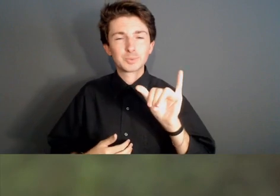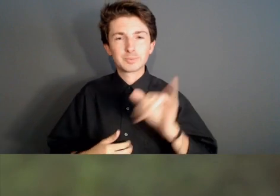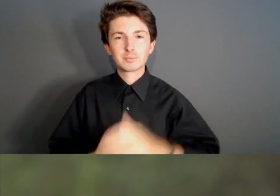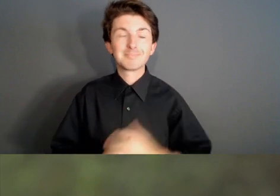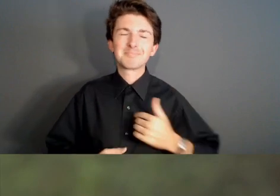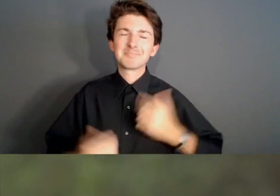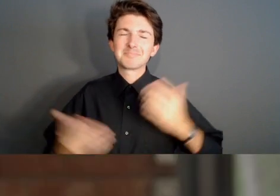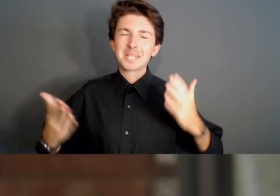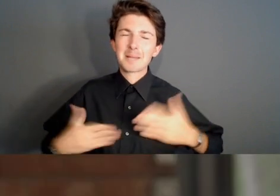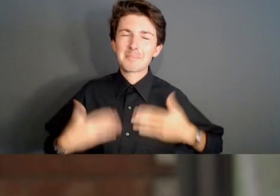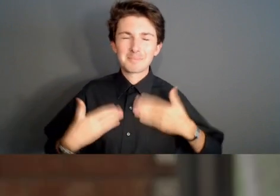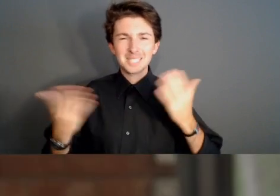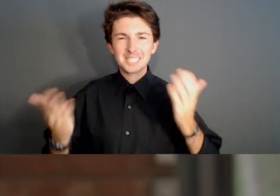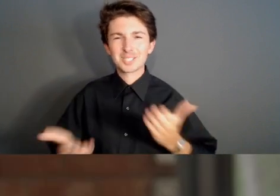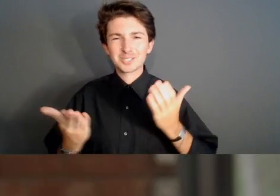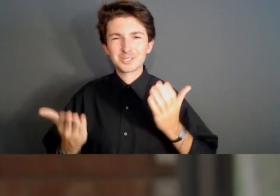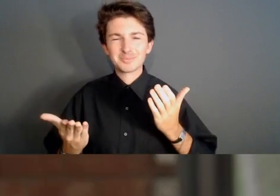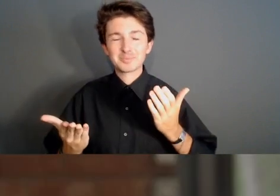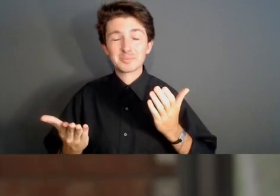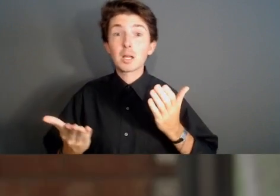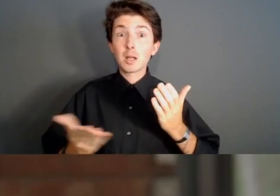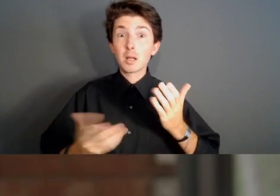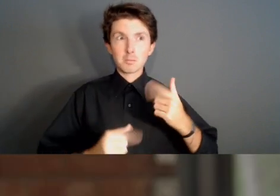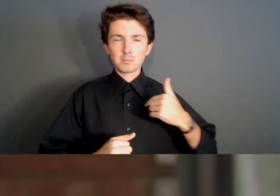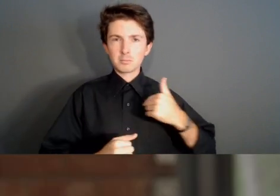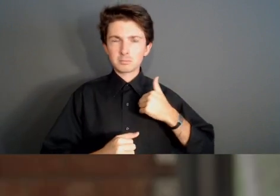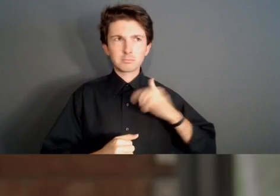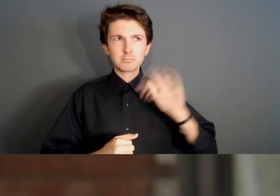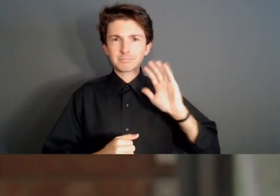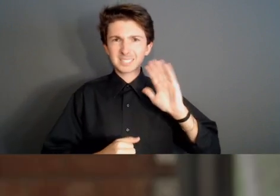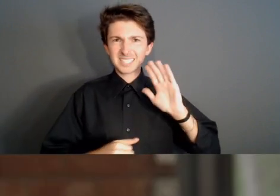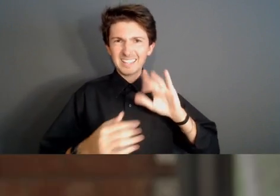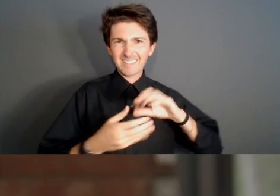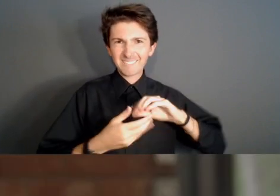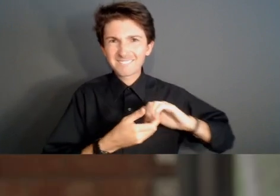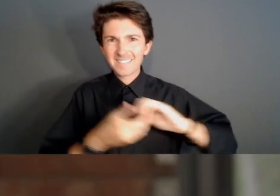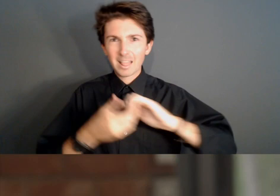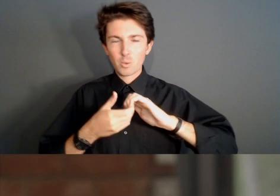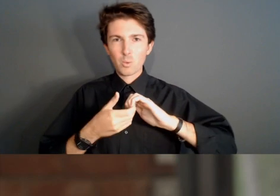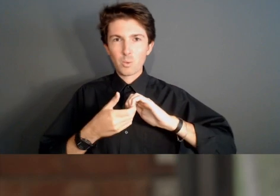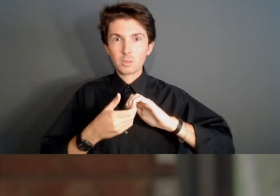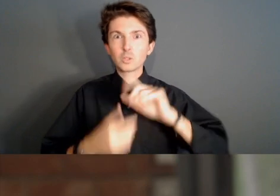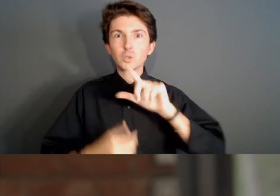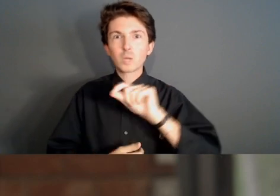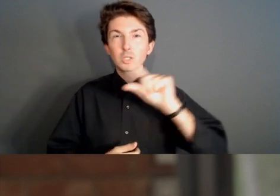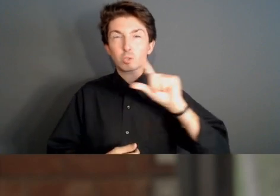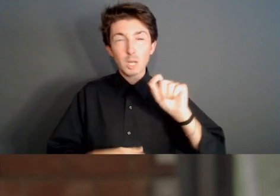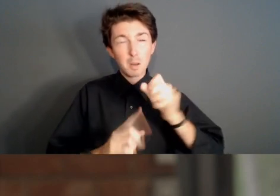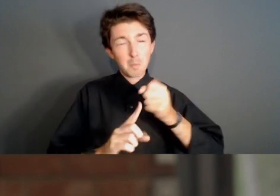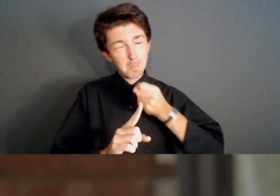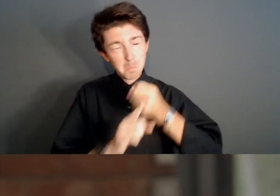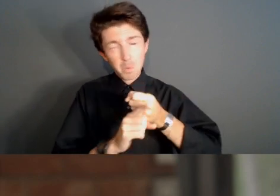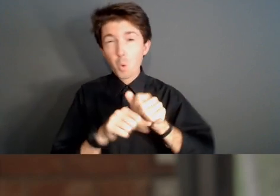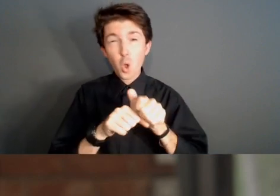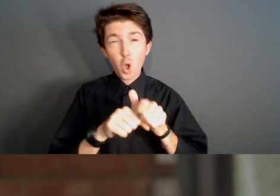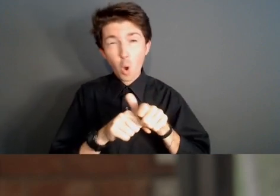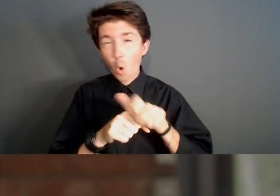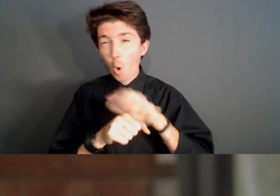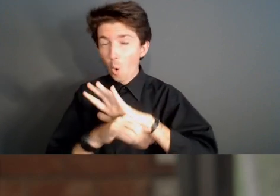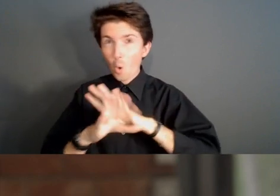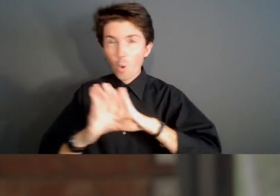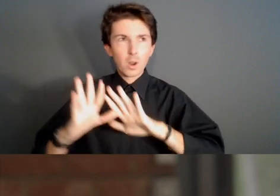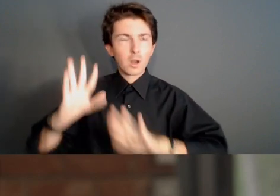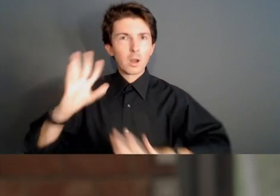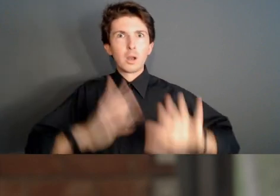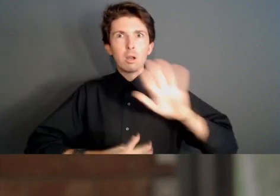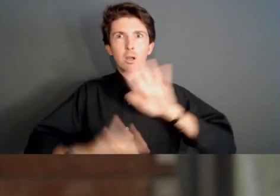here. Being a fellow in the RespectAbility Entertainment Lab was an amazing experience for me. It was in